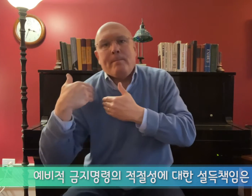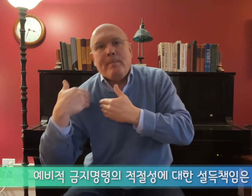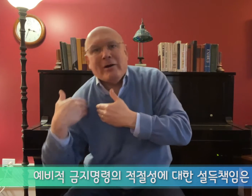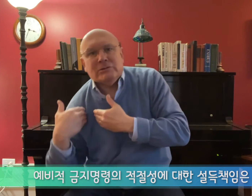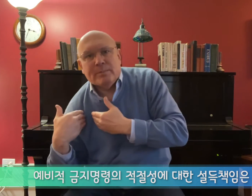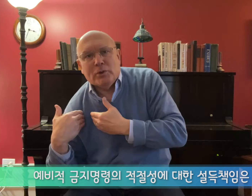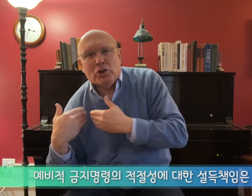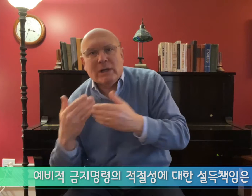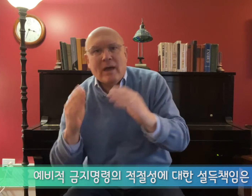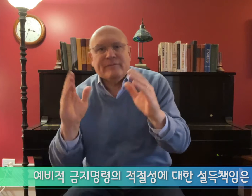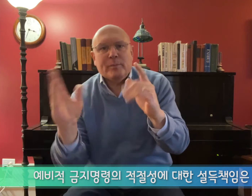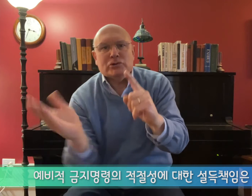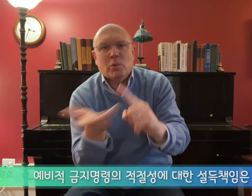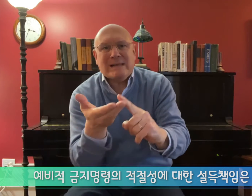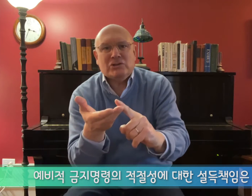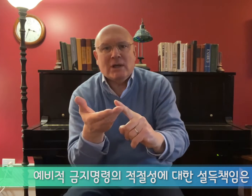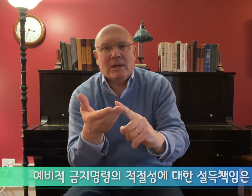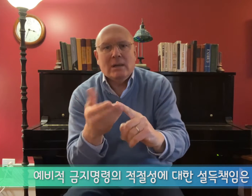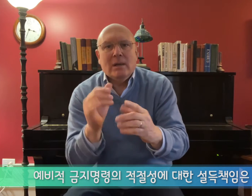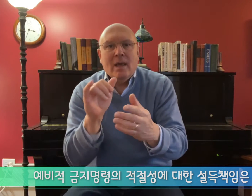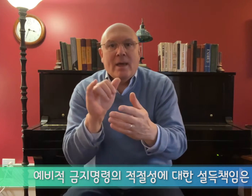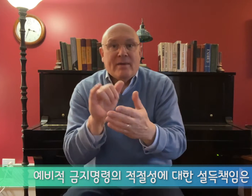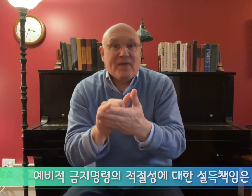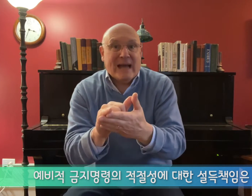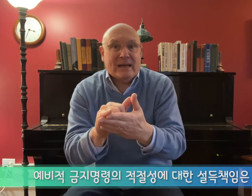and the movement bears the burden of